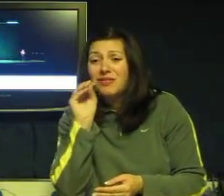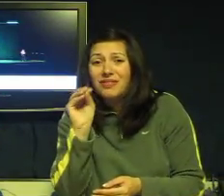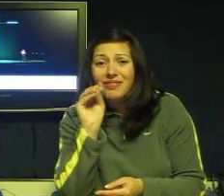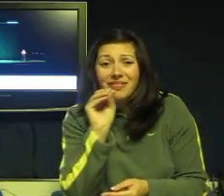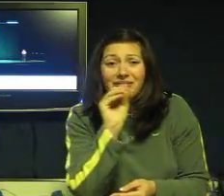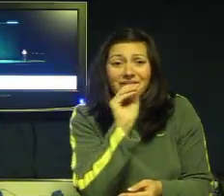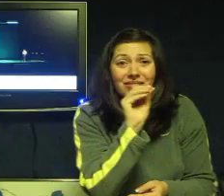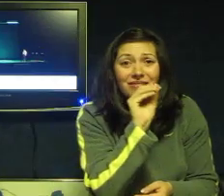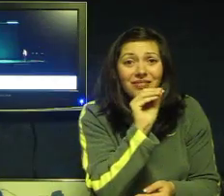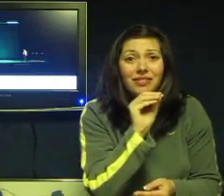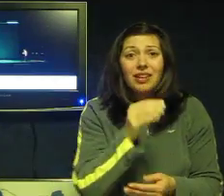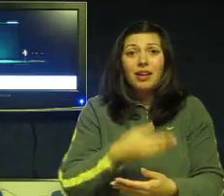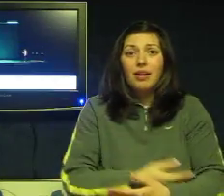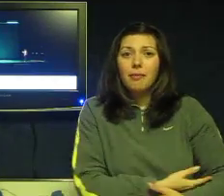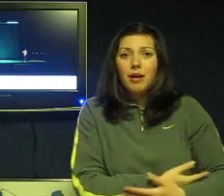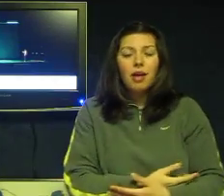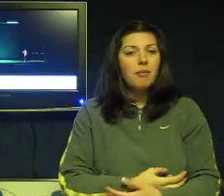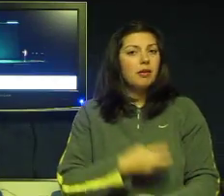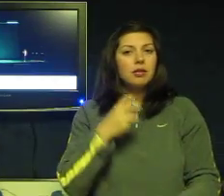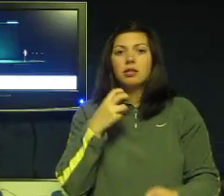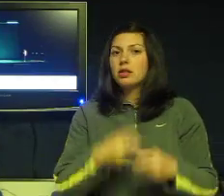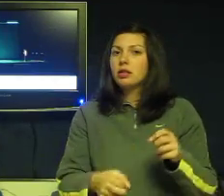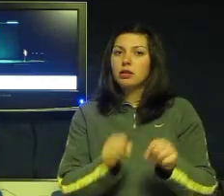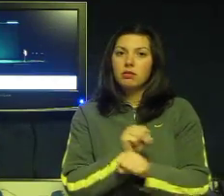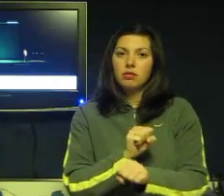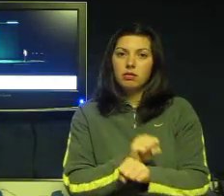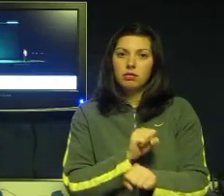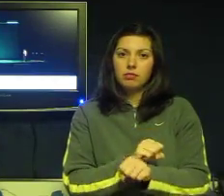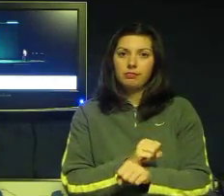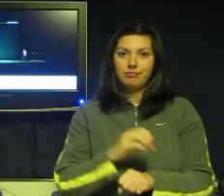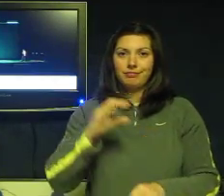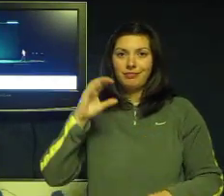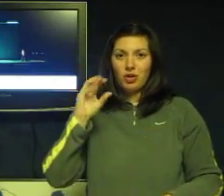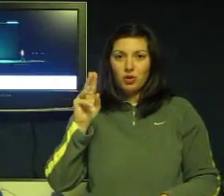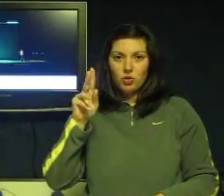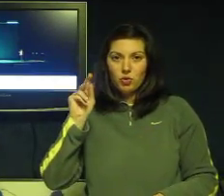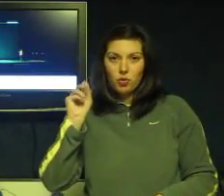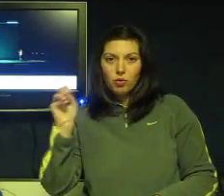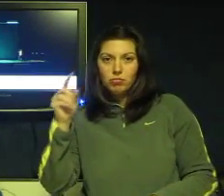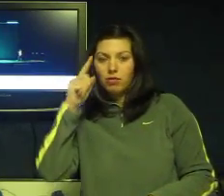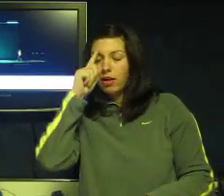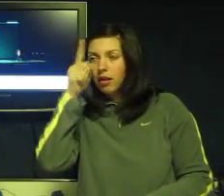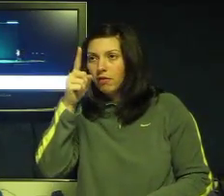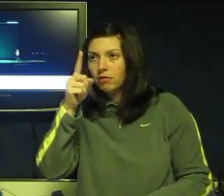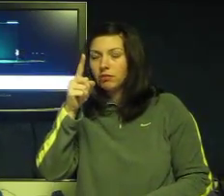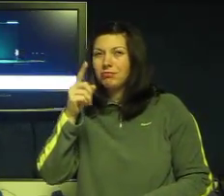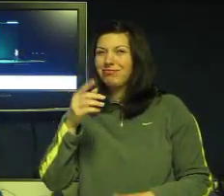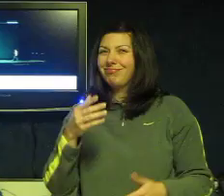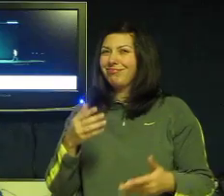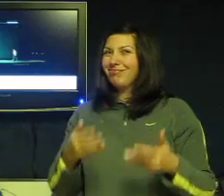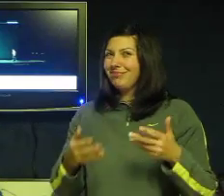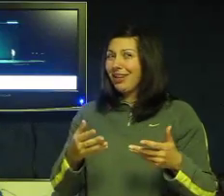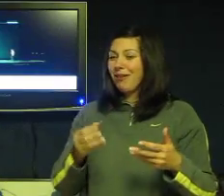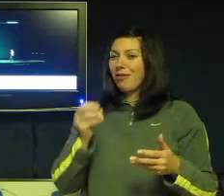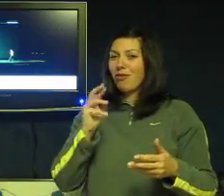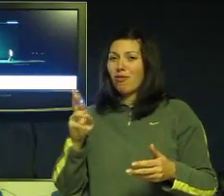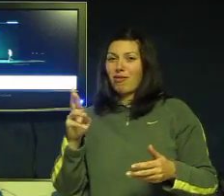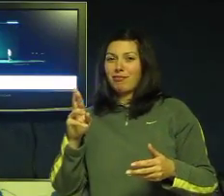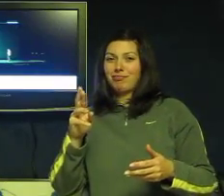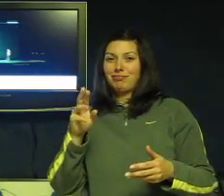offspring. So the cuckoo, cleverly, or through evolution anyway, came up